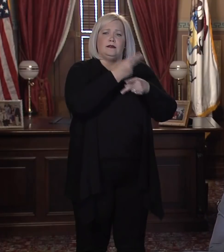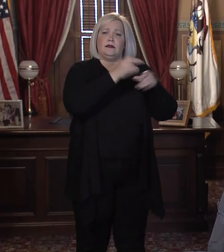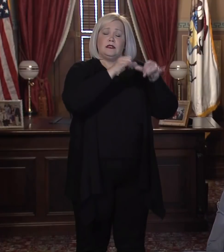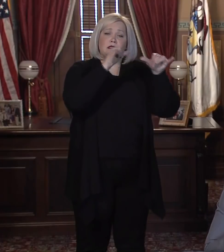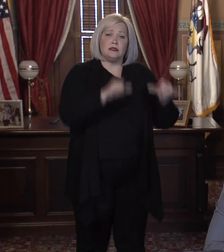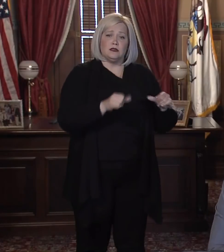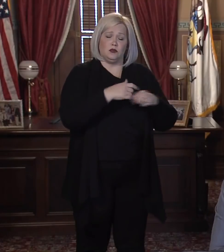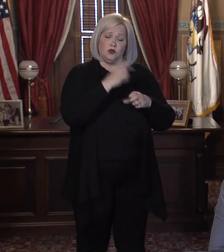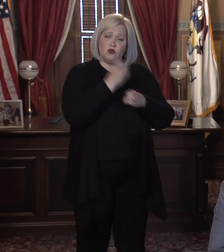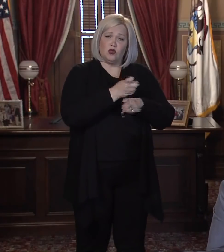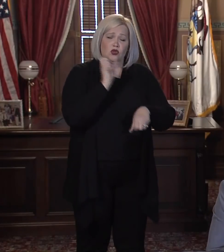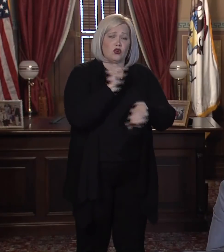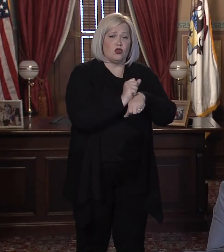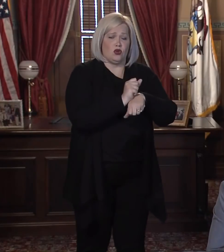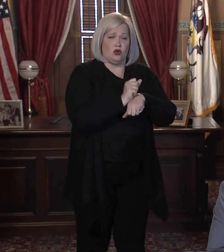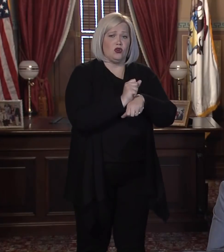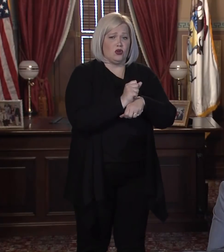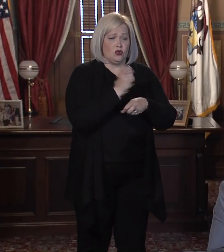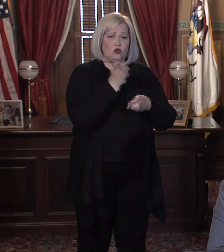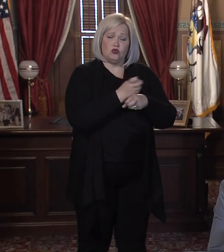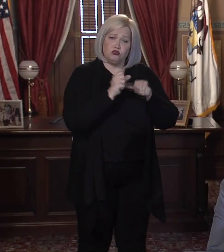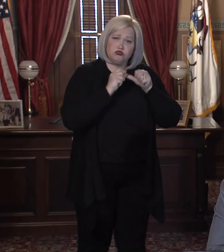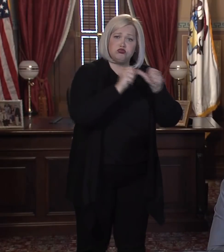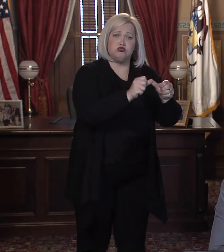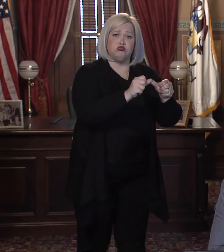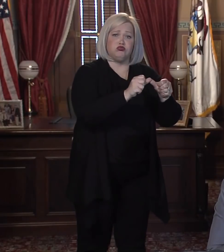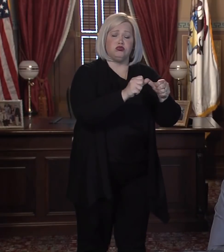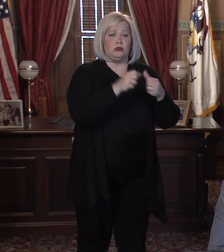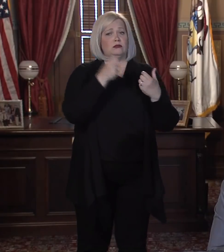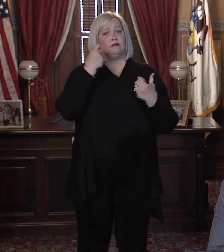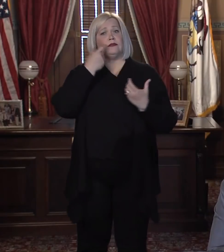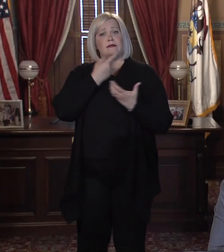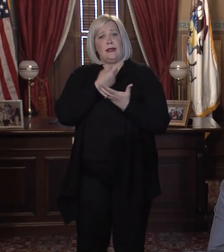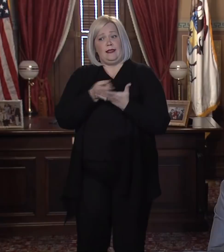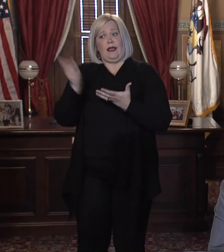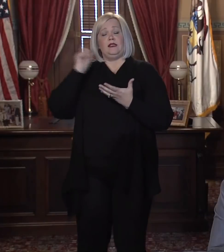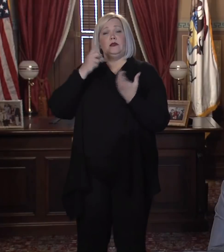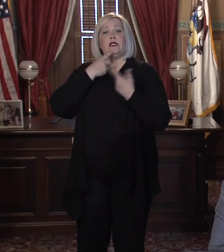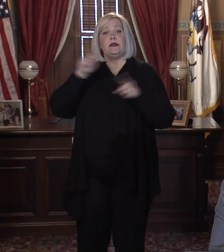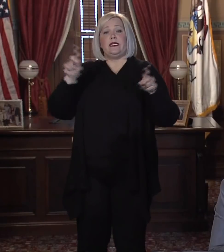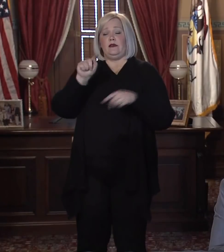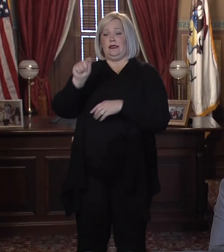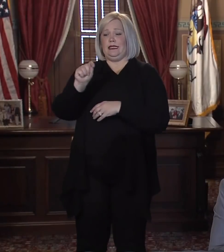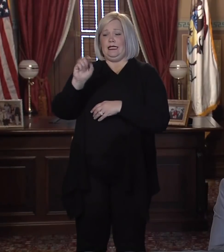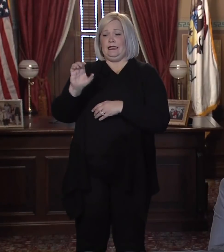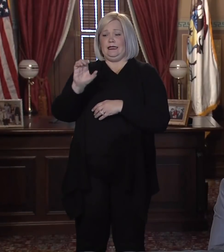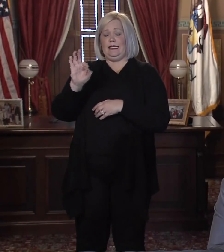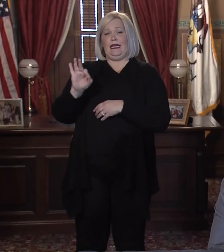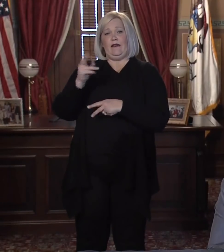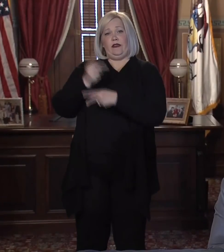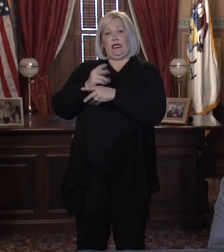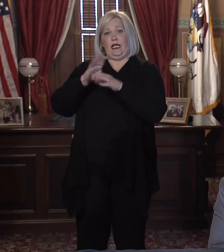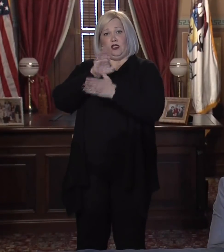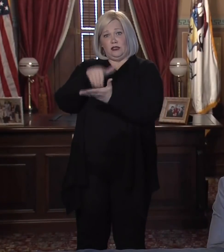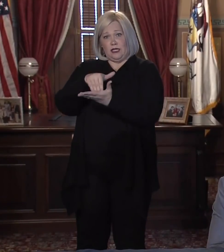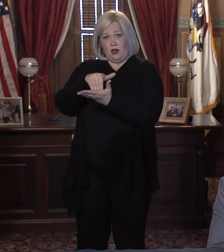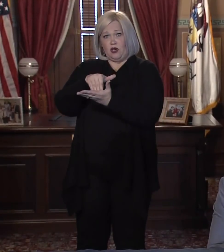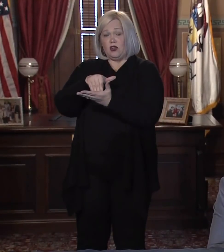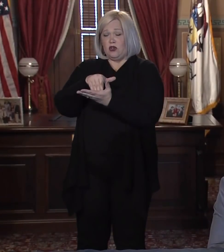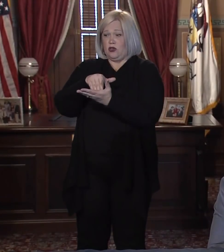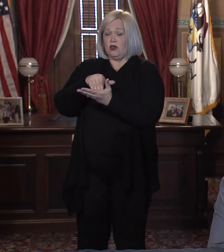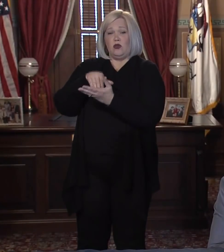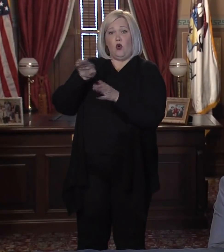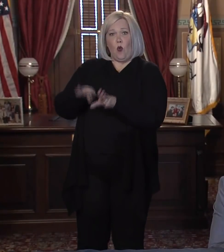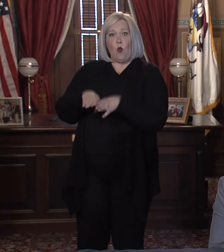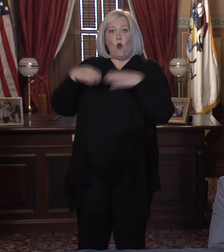effort. Last week, we announced the opening of the TCF Regional Care Center in Detroit. The facility is now seeing patients,